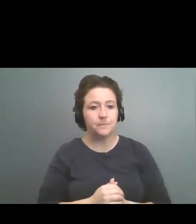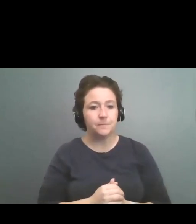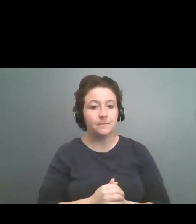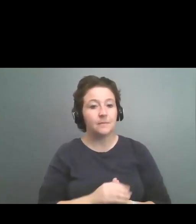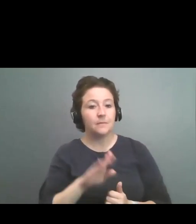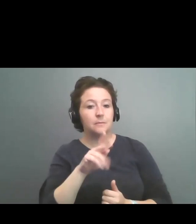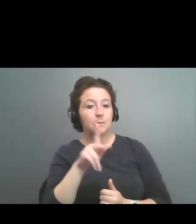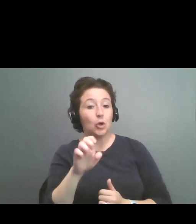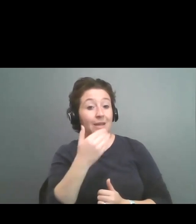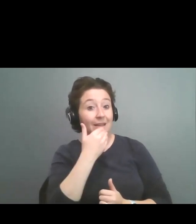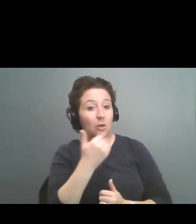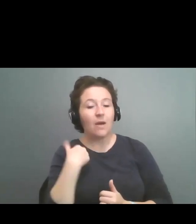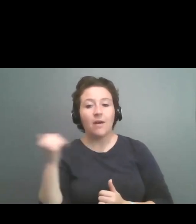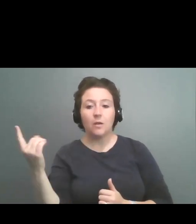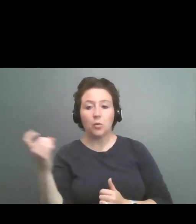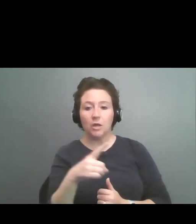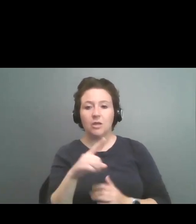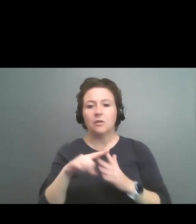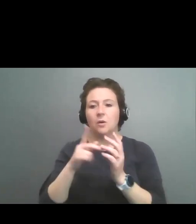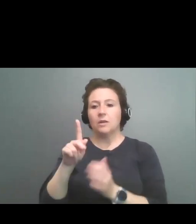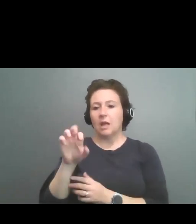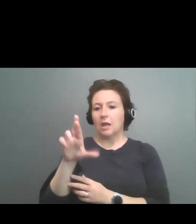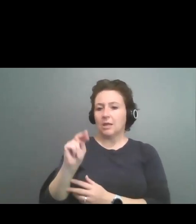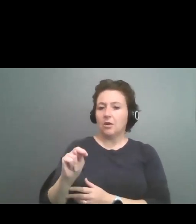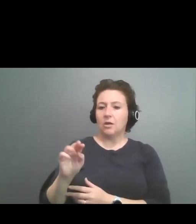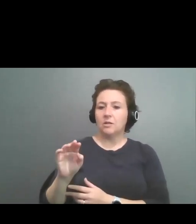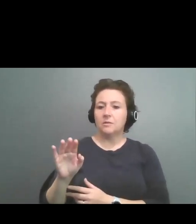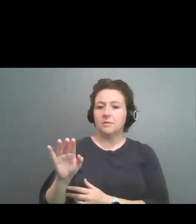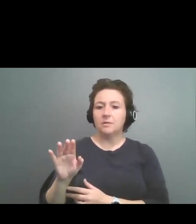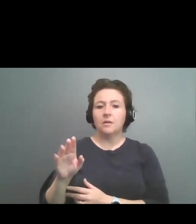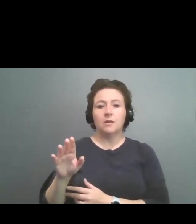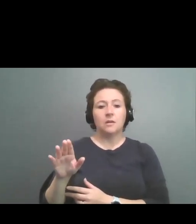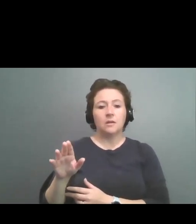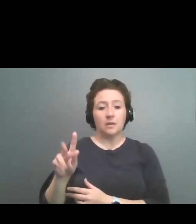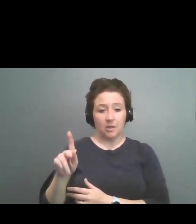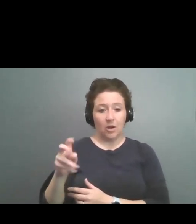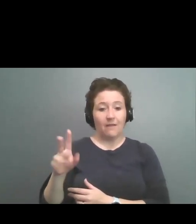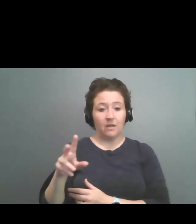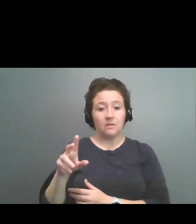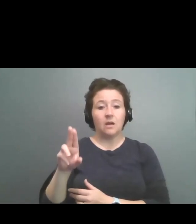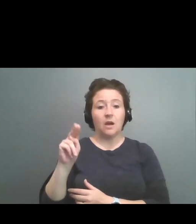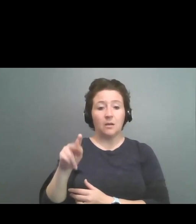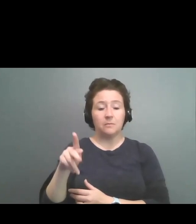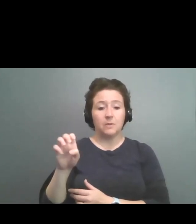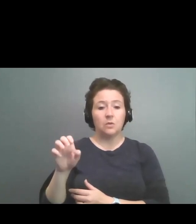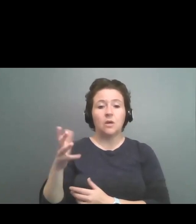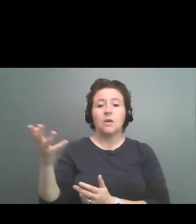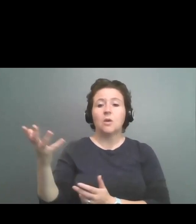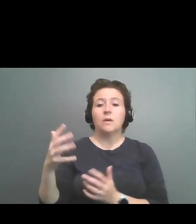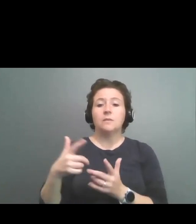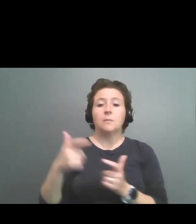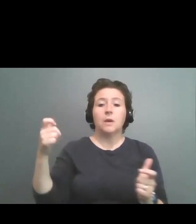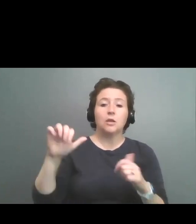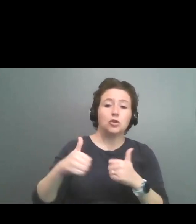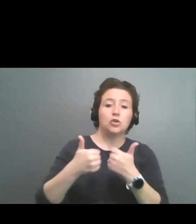Thank you. We do have another question. I'll start with Karen on this one. Karen, I've unmuted you. What are some of the biggest challenges this